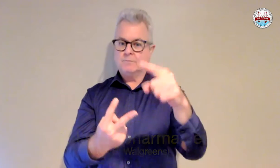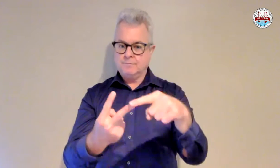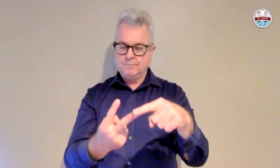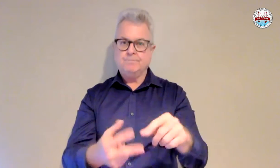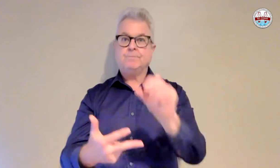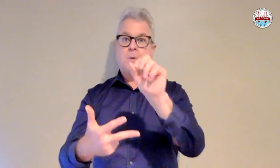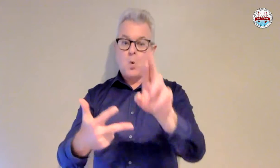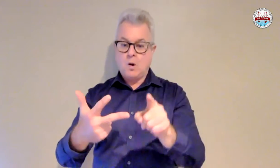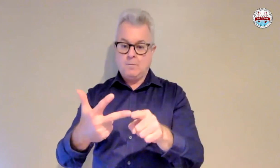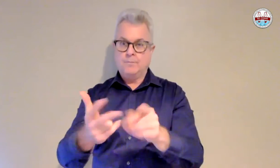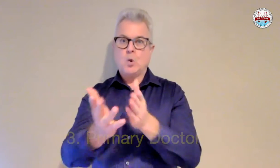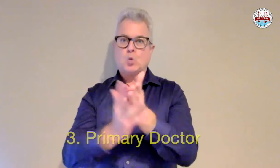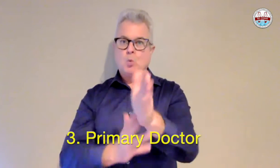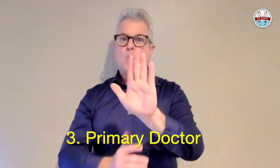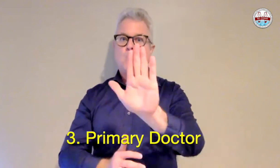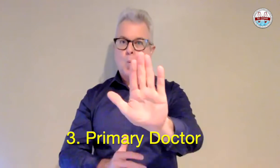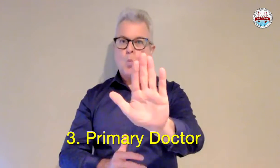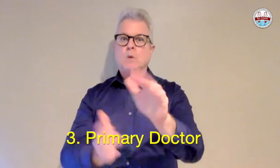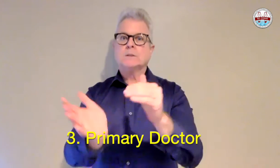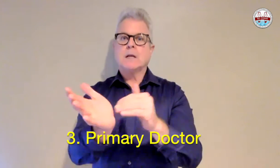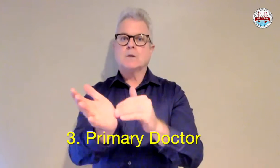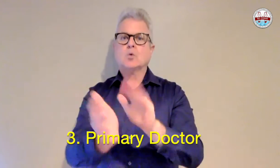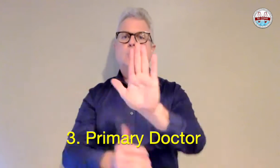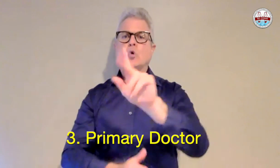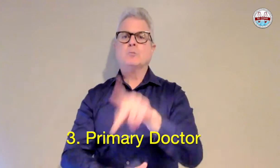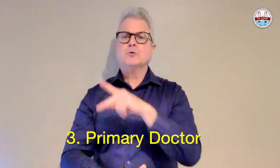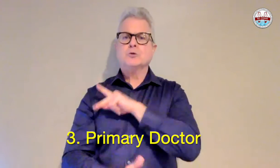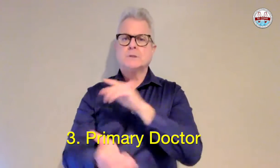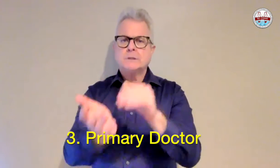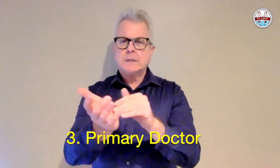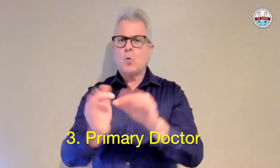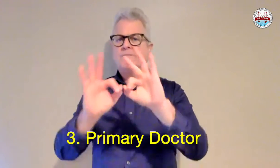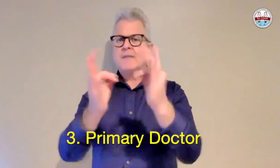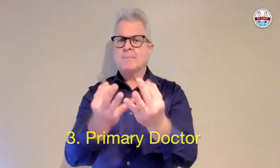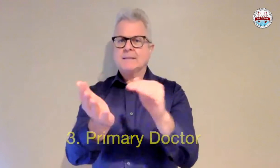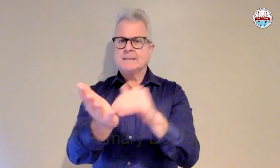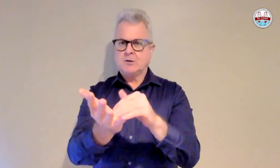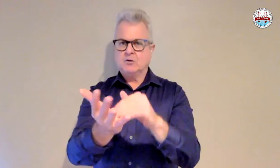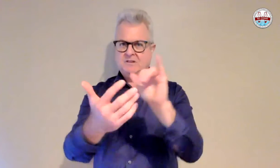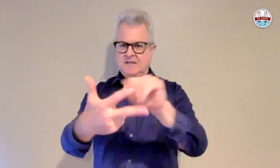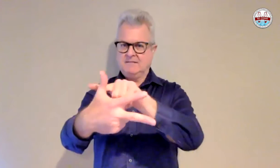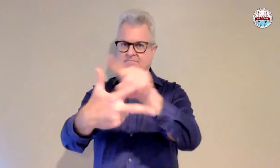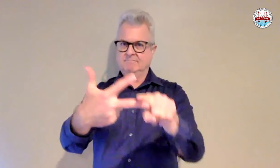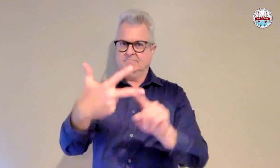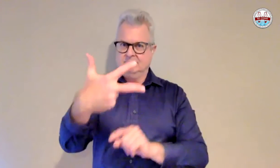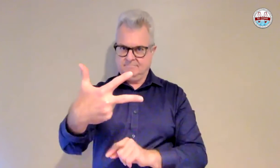CVS or Walgreens. The third option will be through your private physician, your personal doctor, family